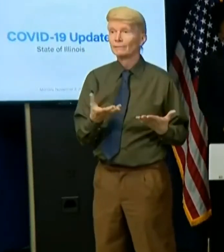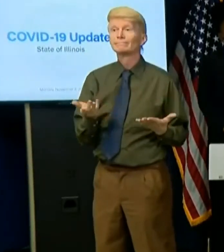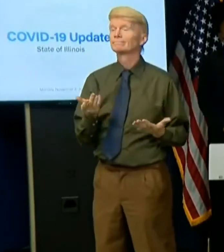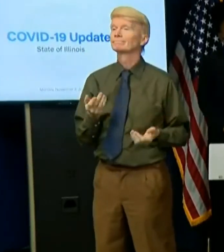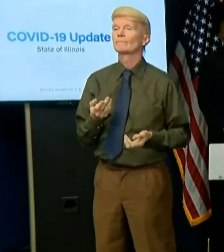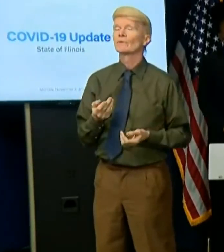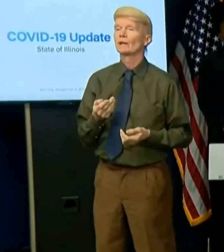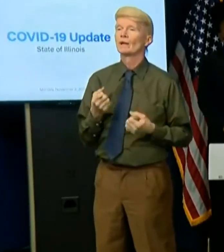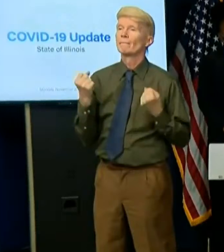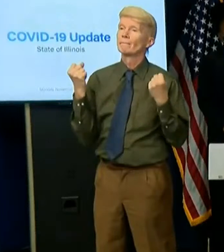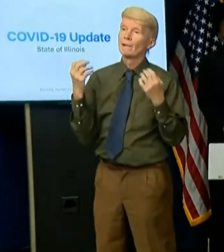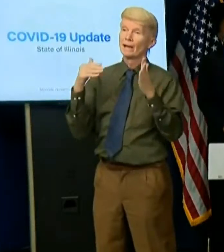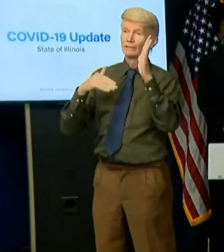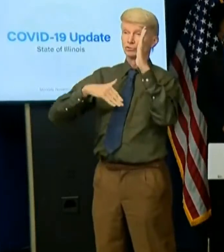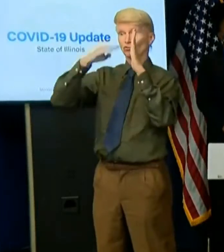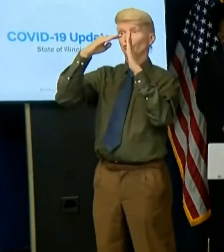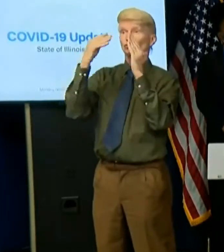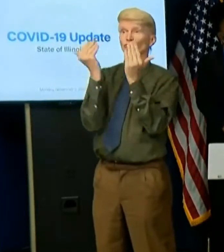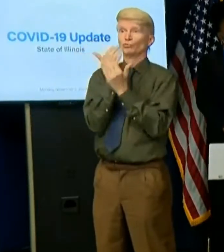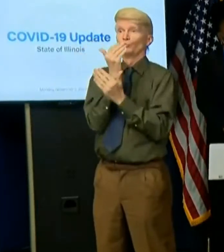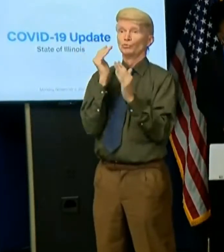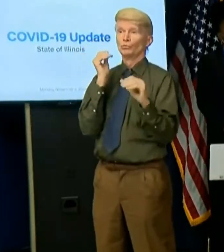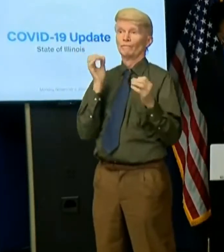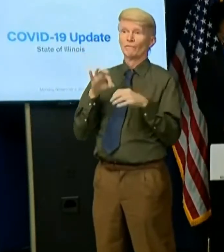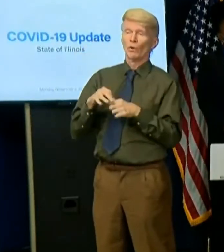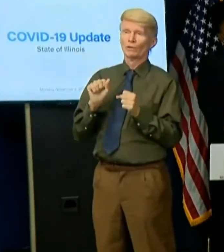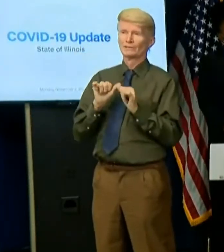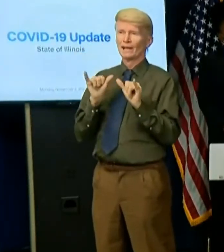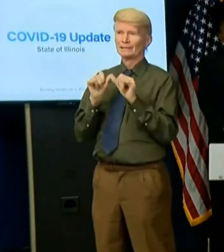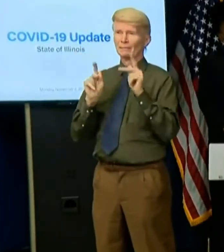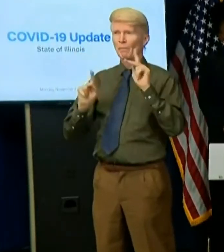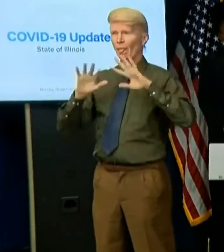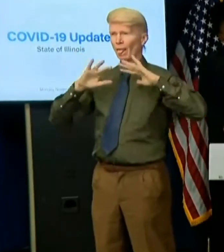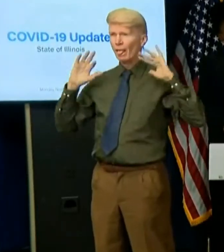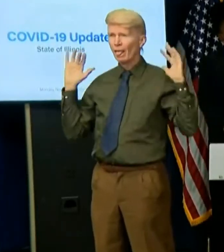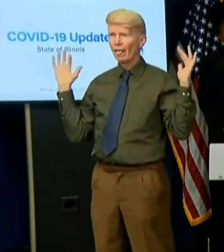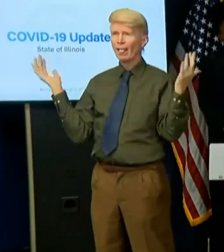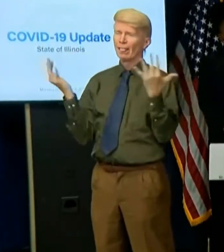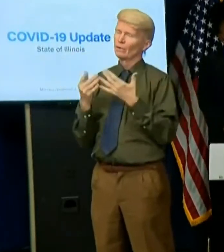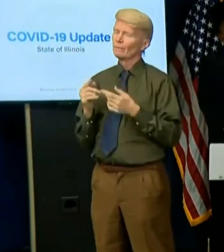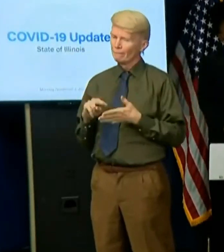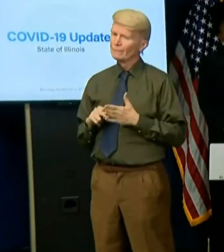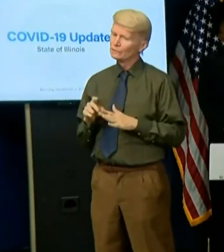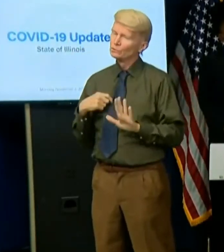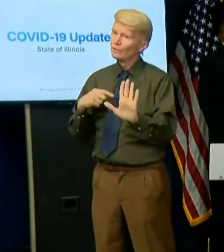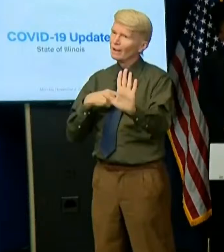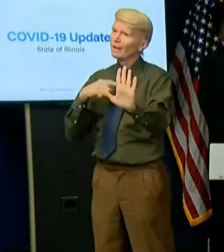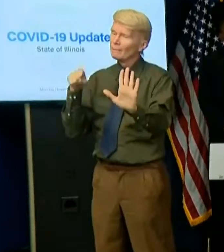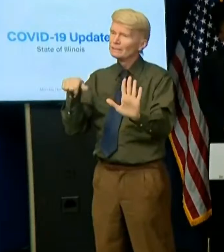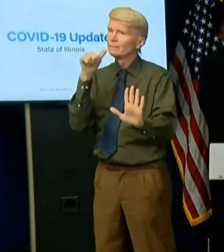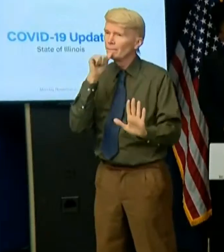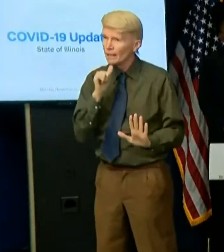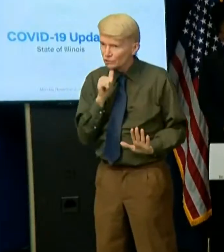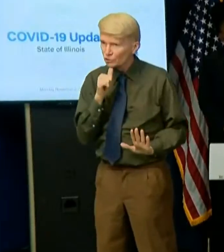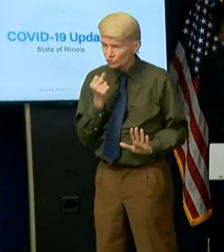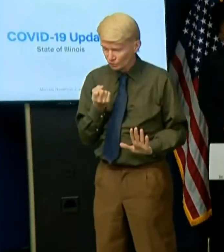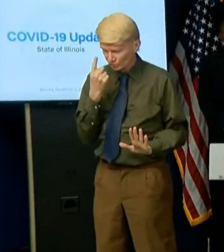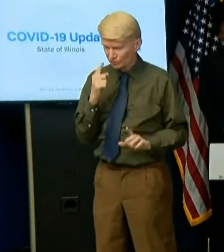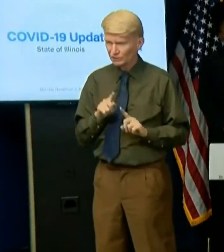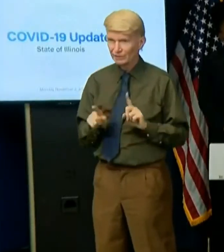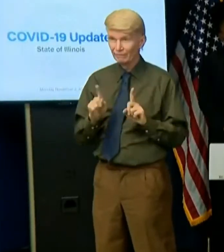records, that means that we have to be patient about the results of all races this year.